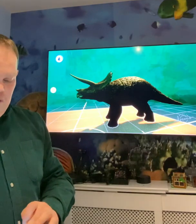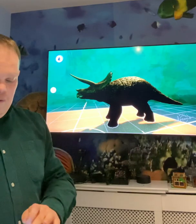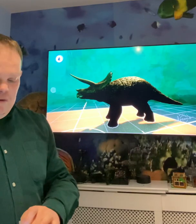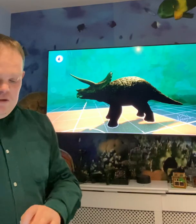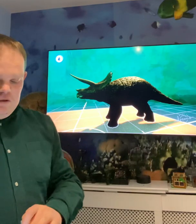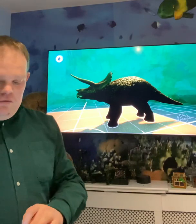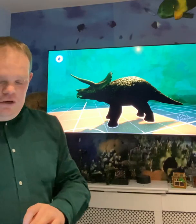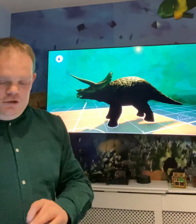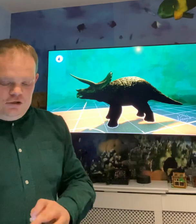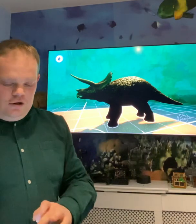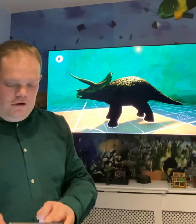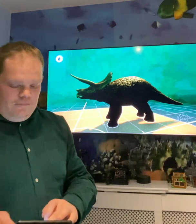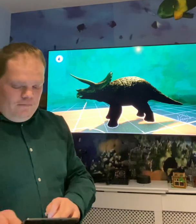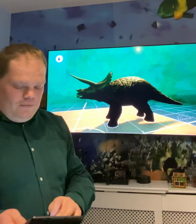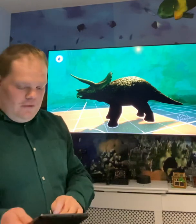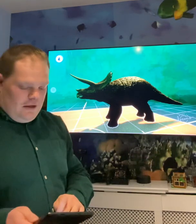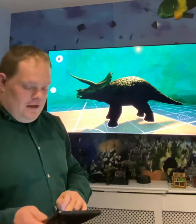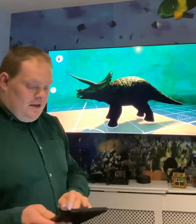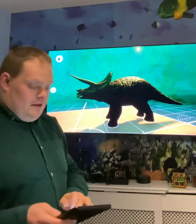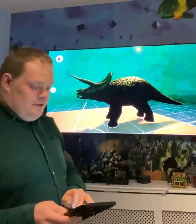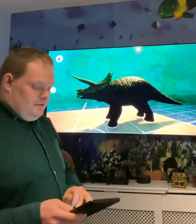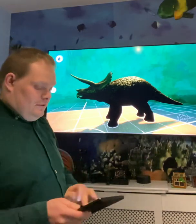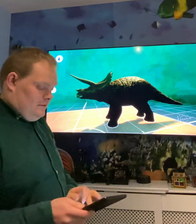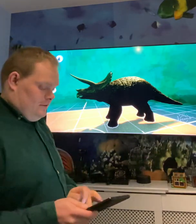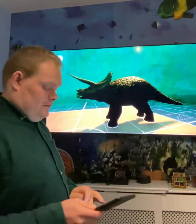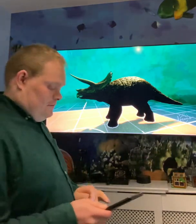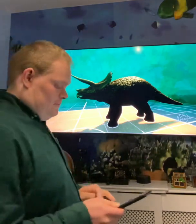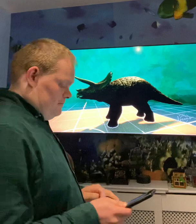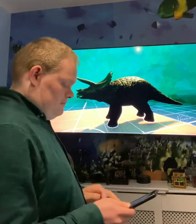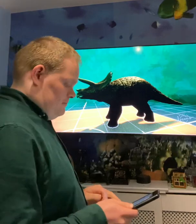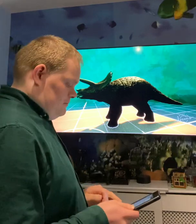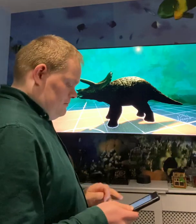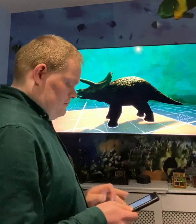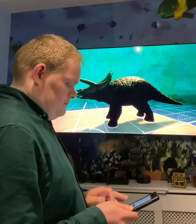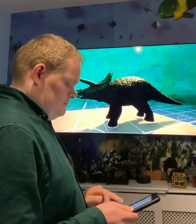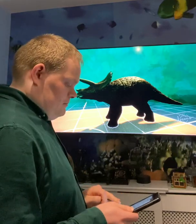of this creature is